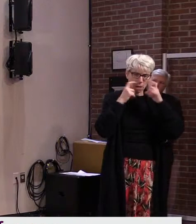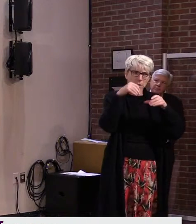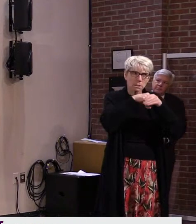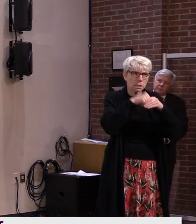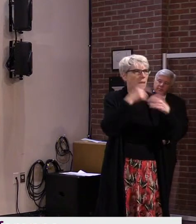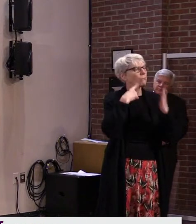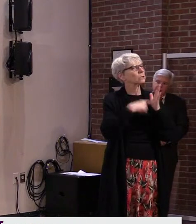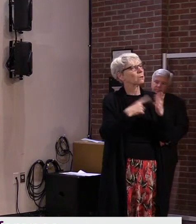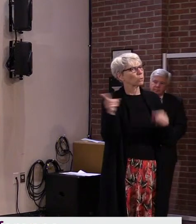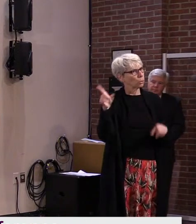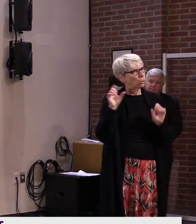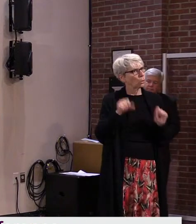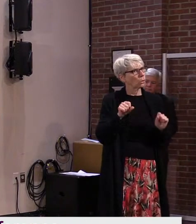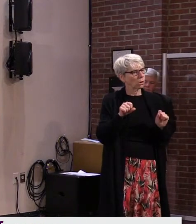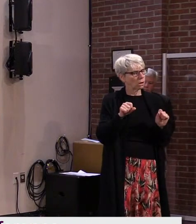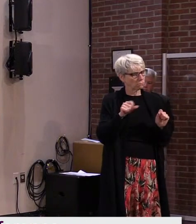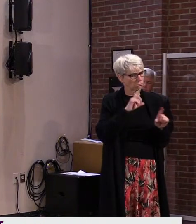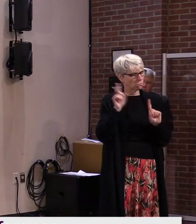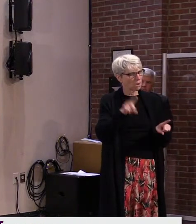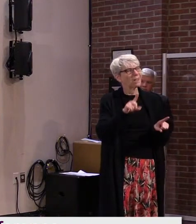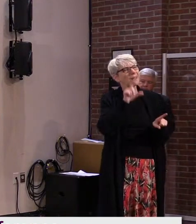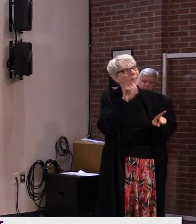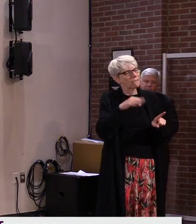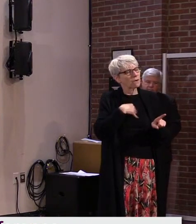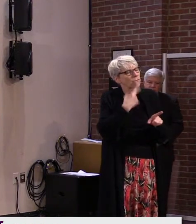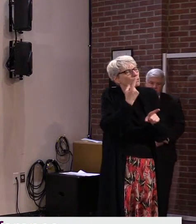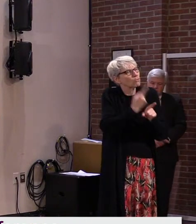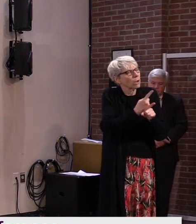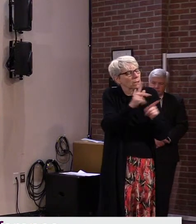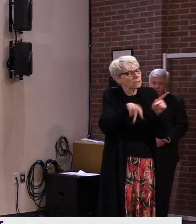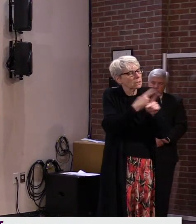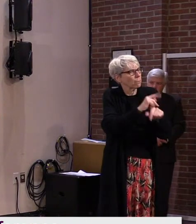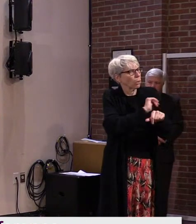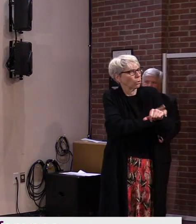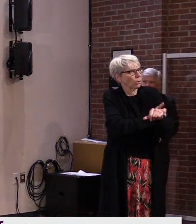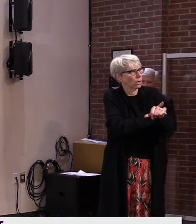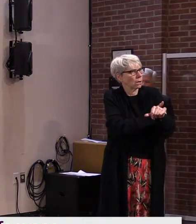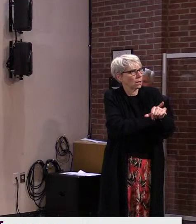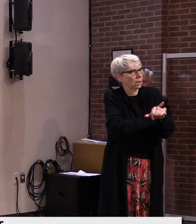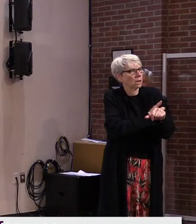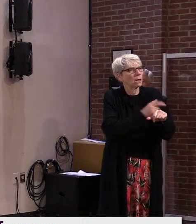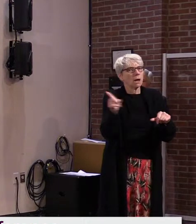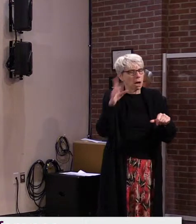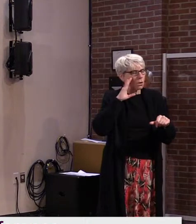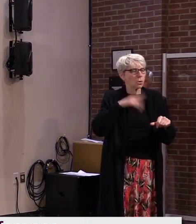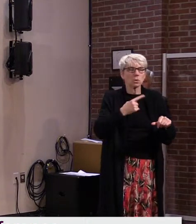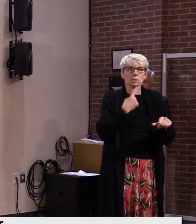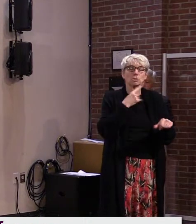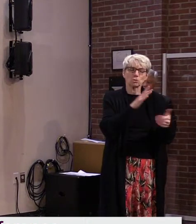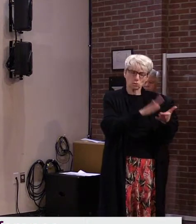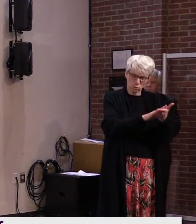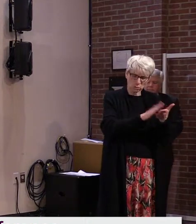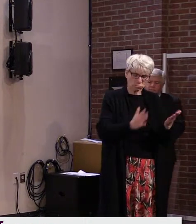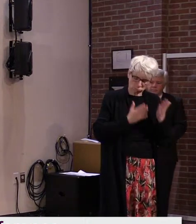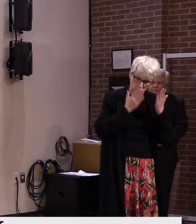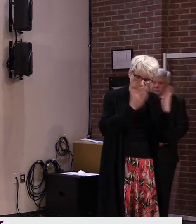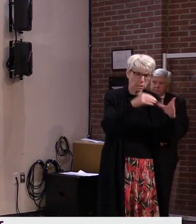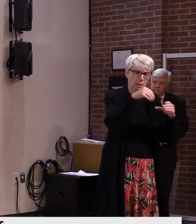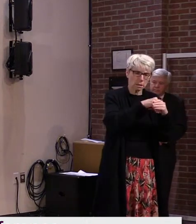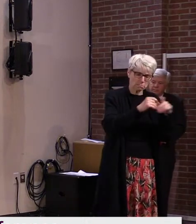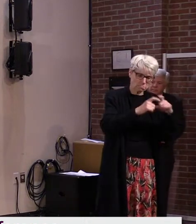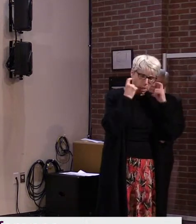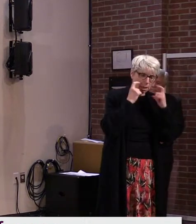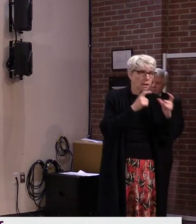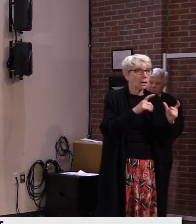I know you've said that schools basically have a universal indoor mask mandate, but businesses, grocery stores,